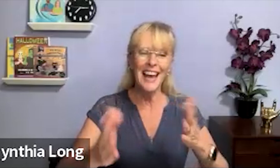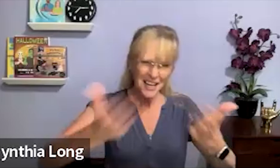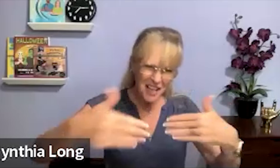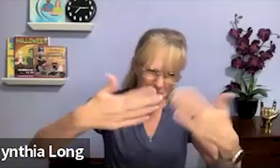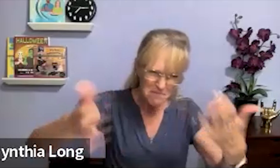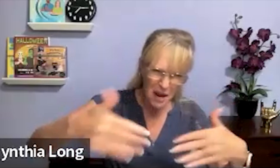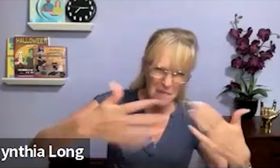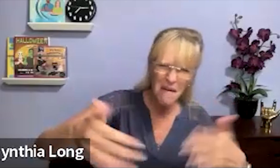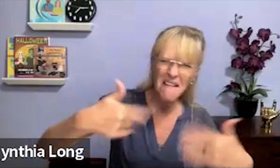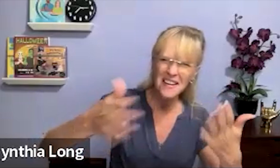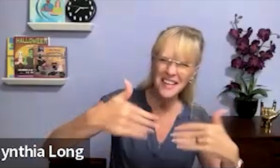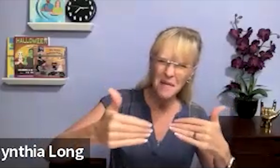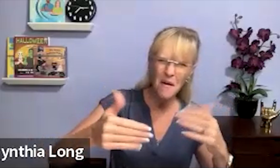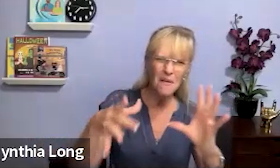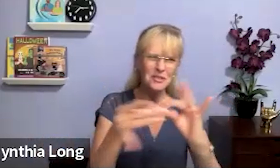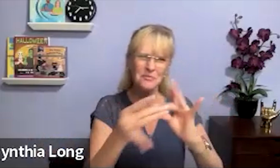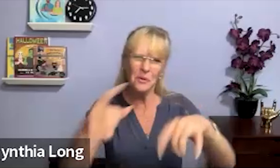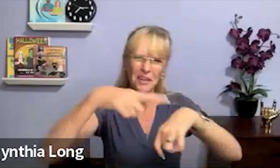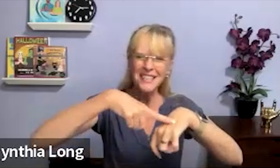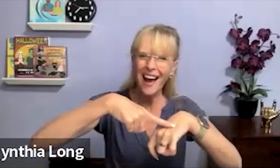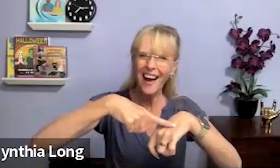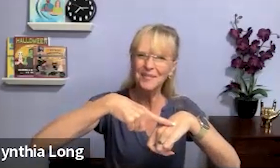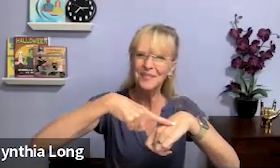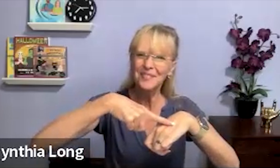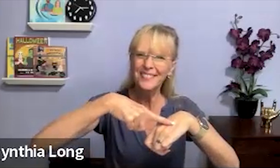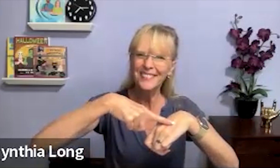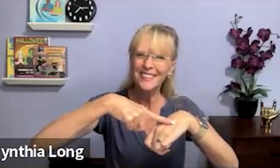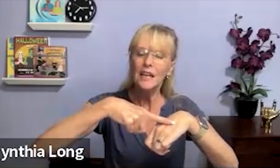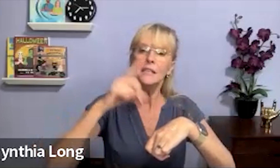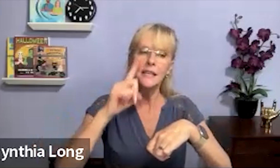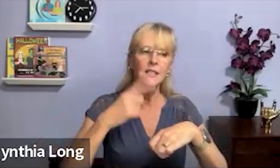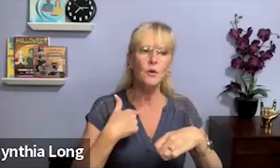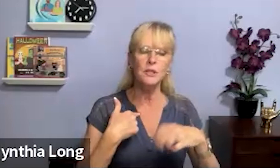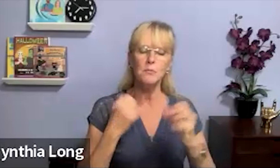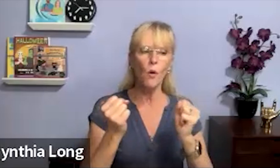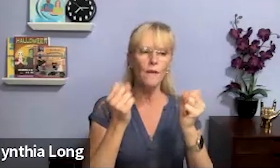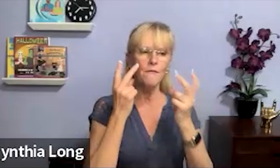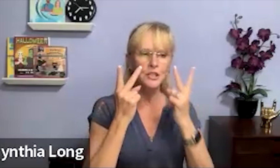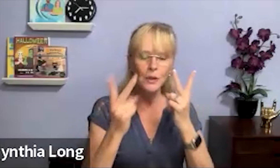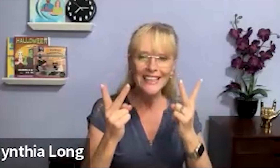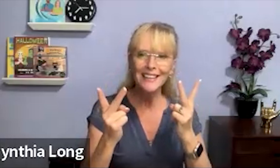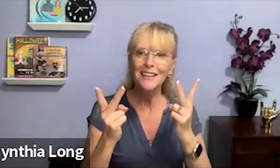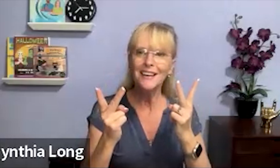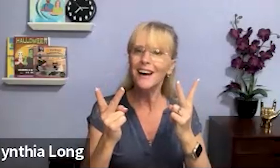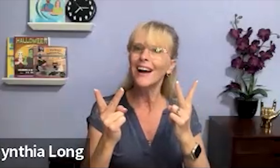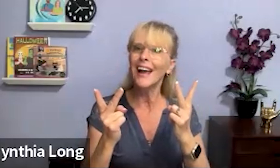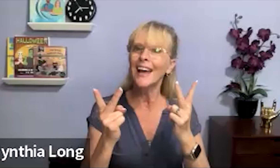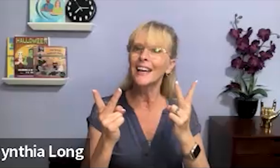Hey, come on, story time. See, so it's more visually and